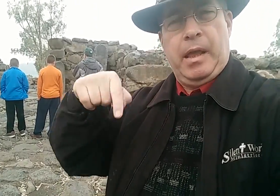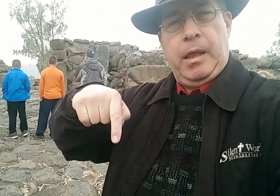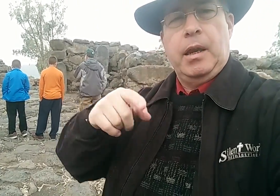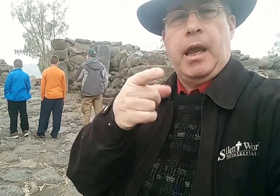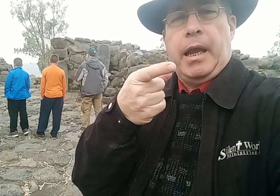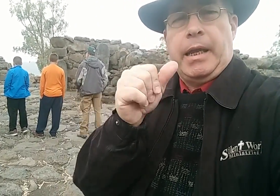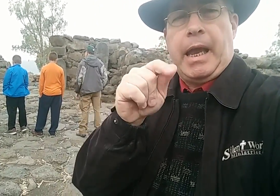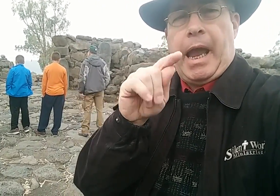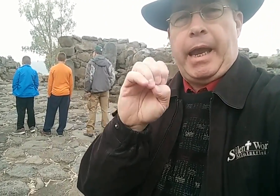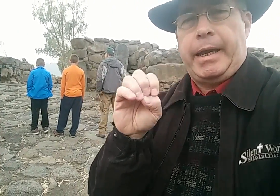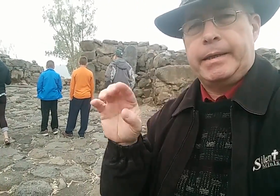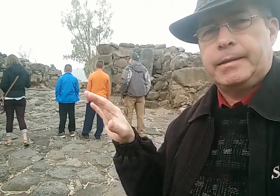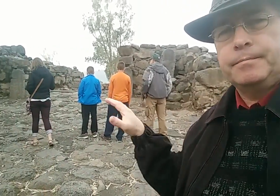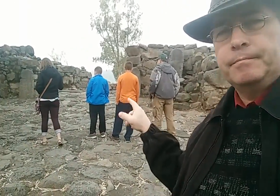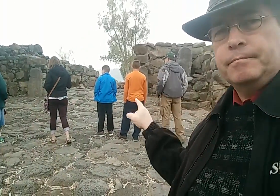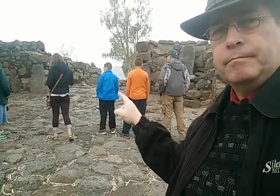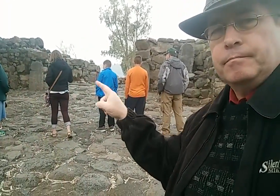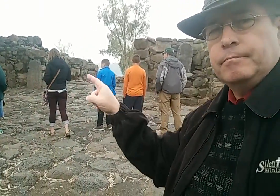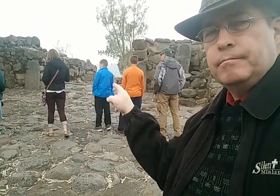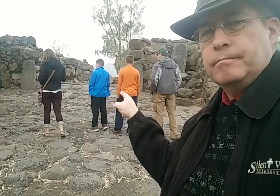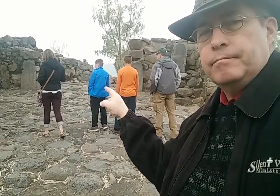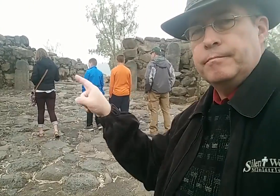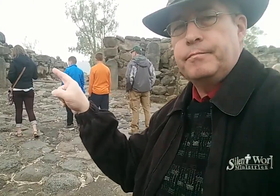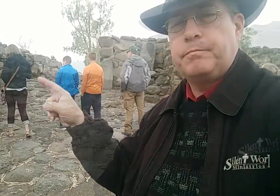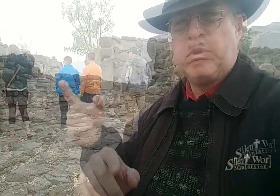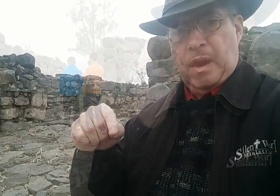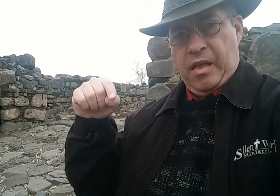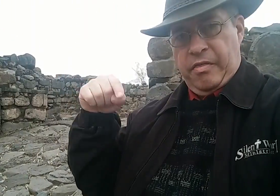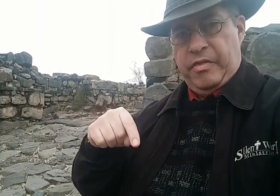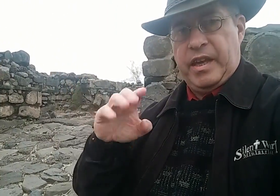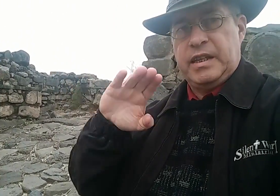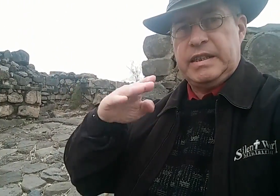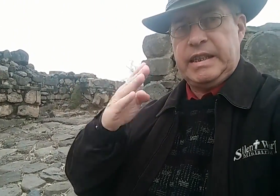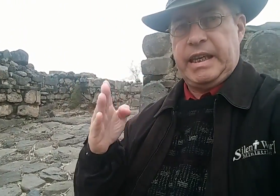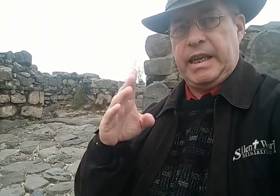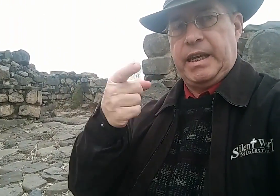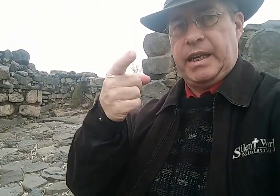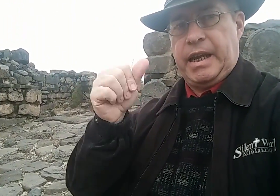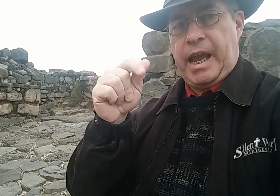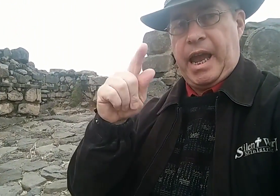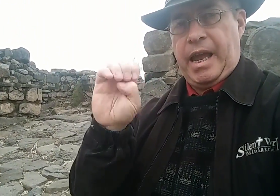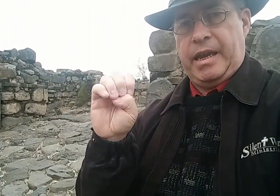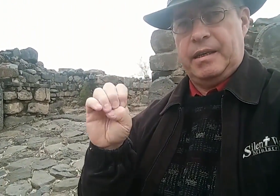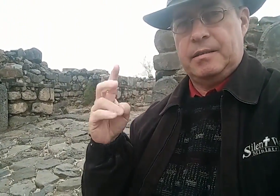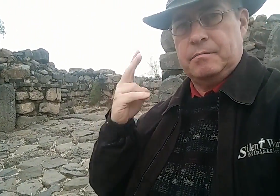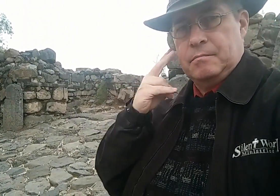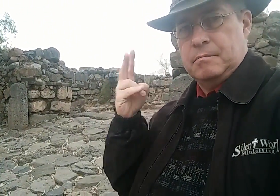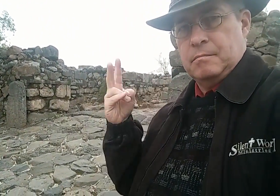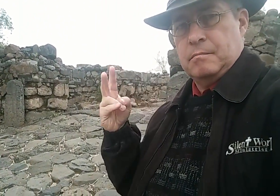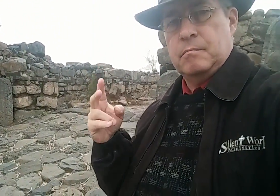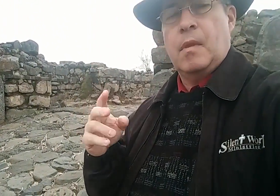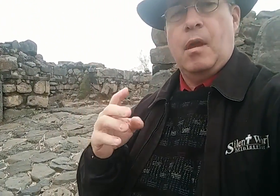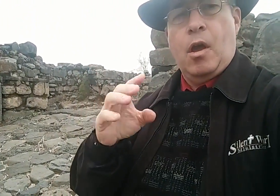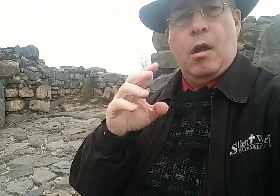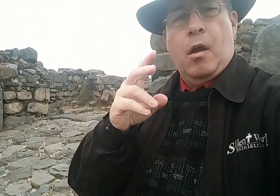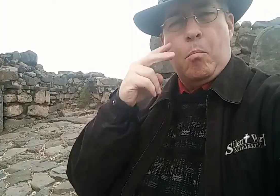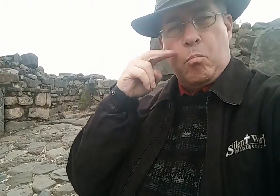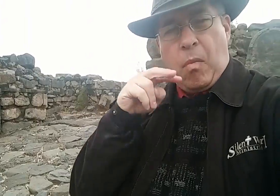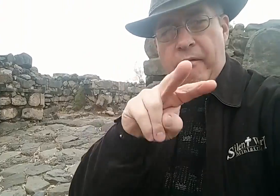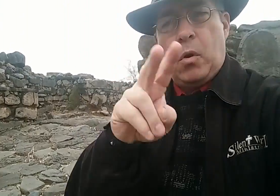where people would come in, it's like this. So in the city gates, like you'd